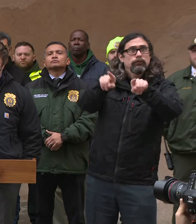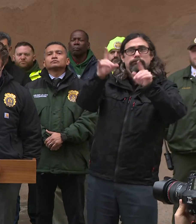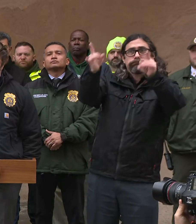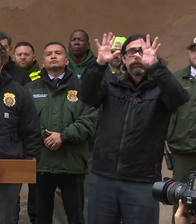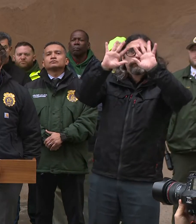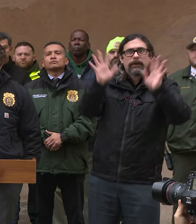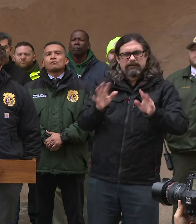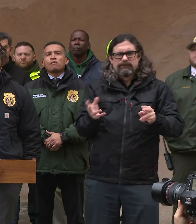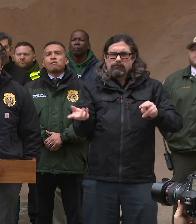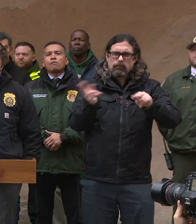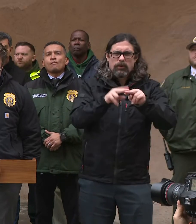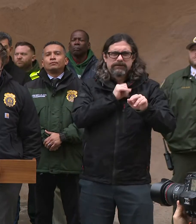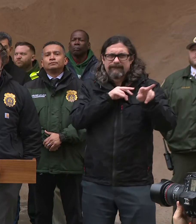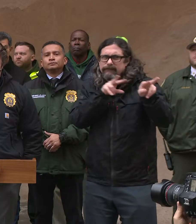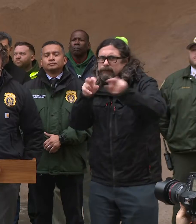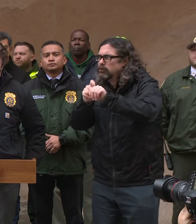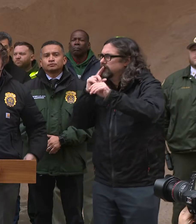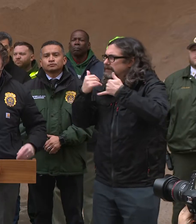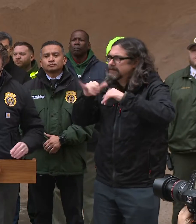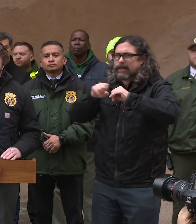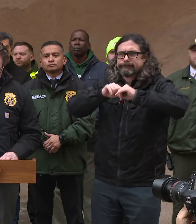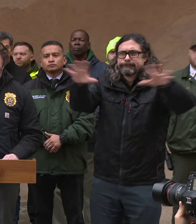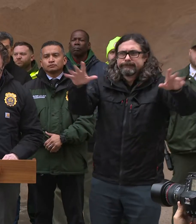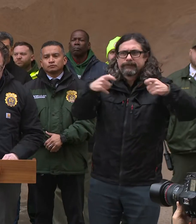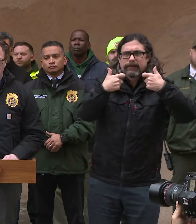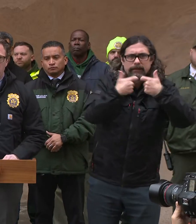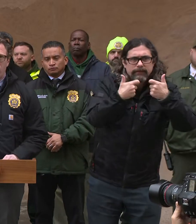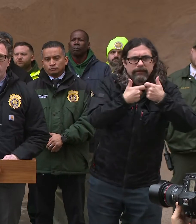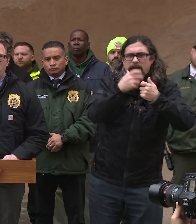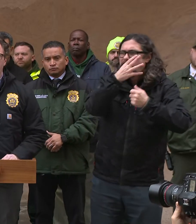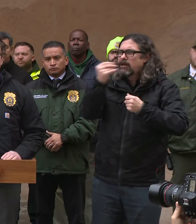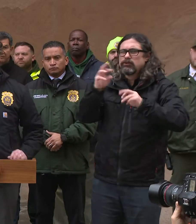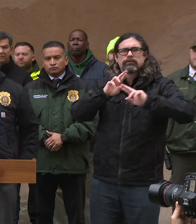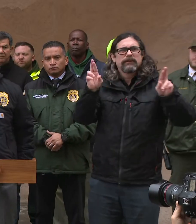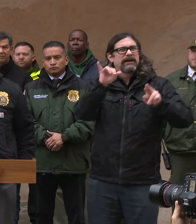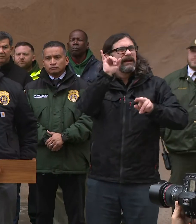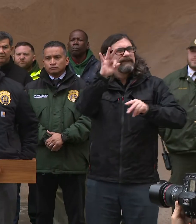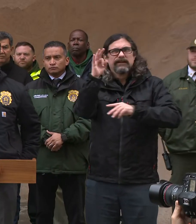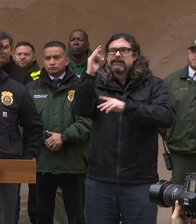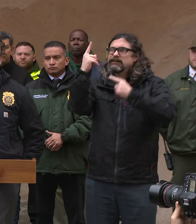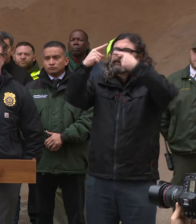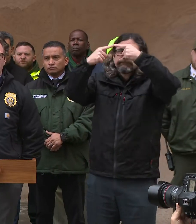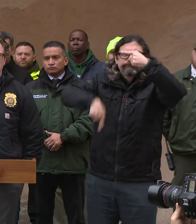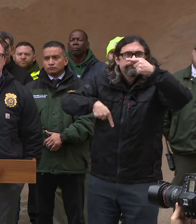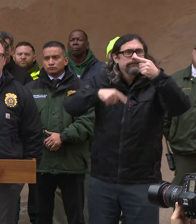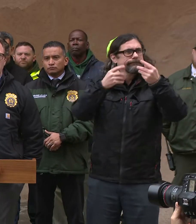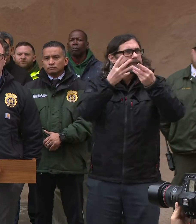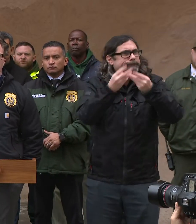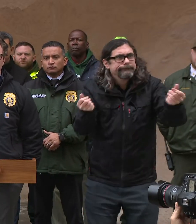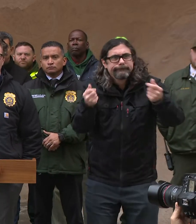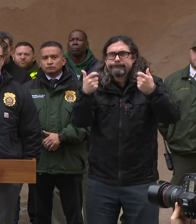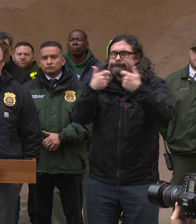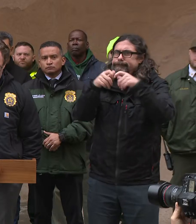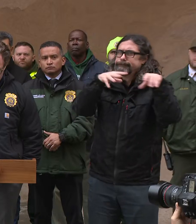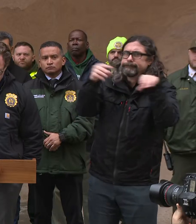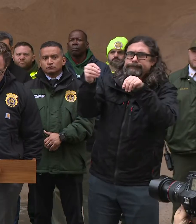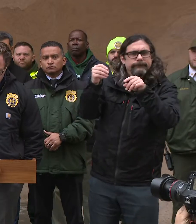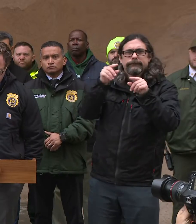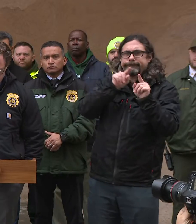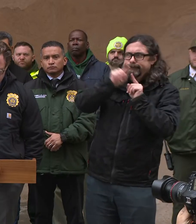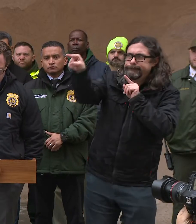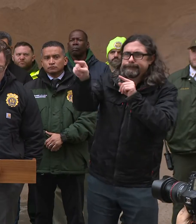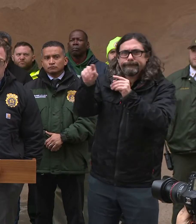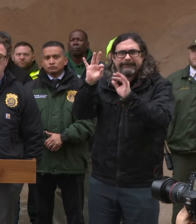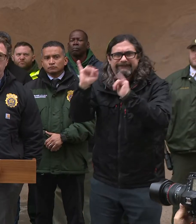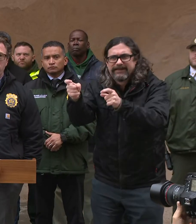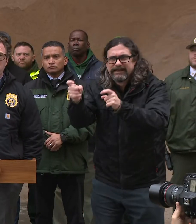any situations that may arise. Beyond the snow, I'd be remiss if I didn't mention that we are also looking at a prolonged period